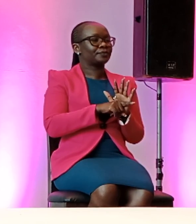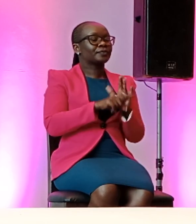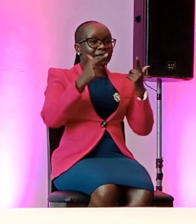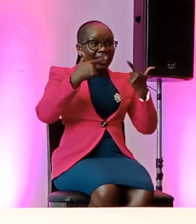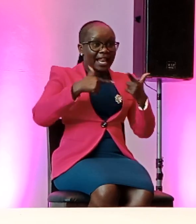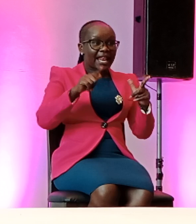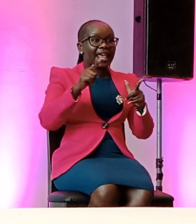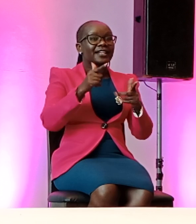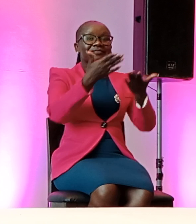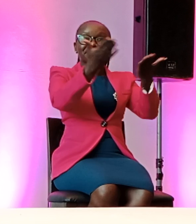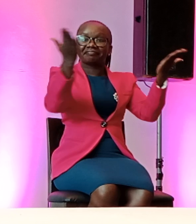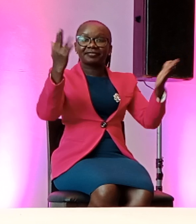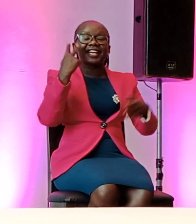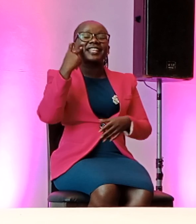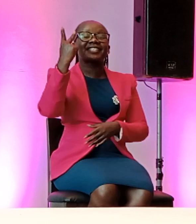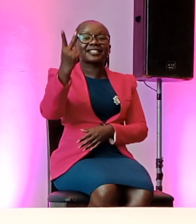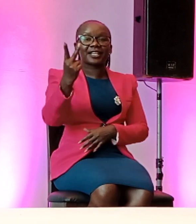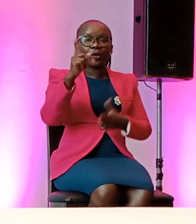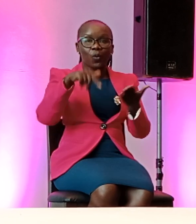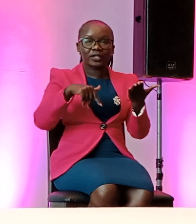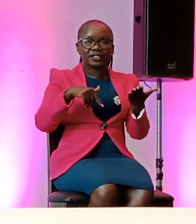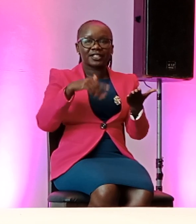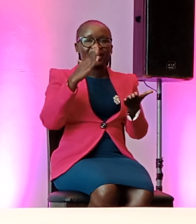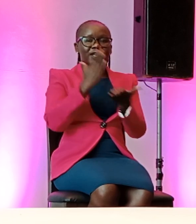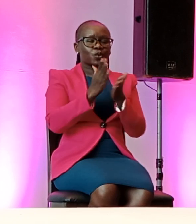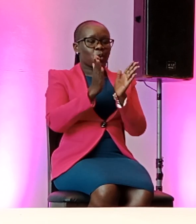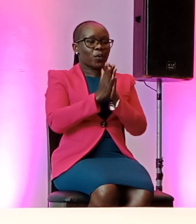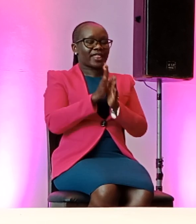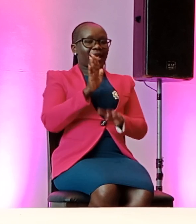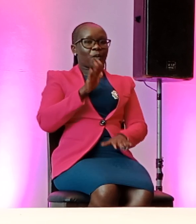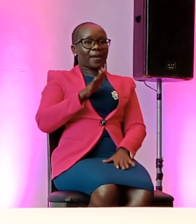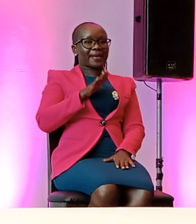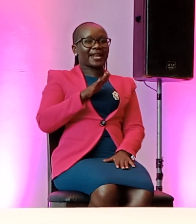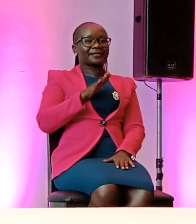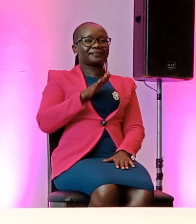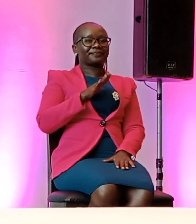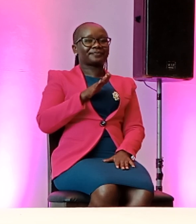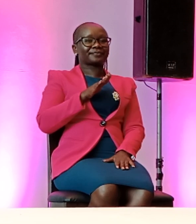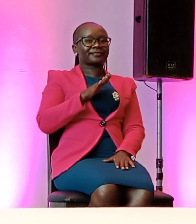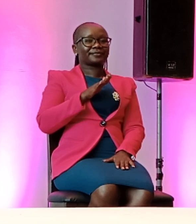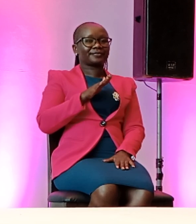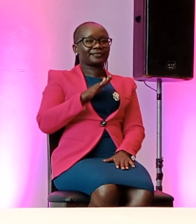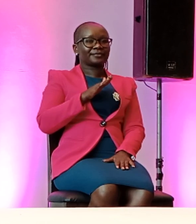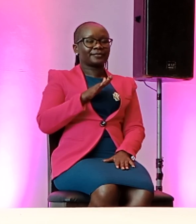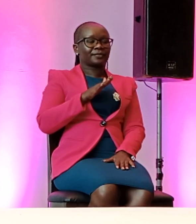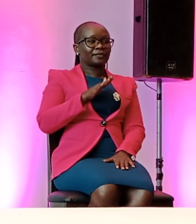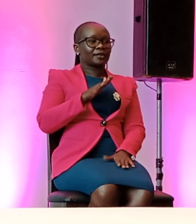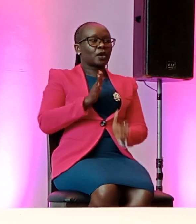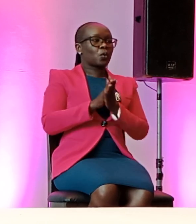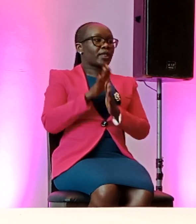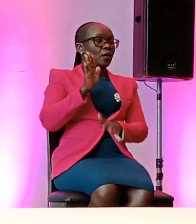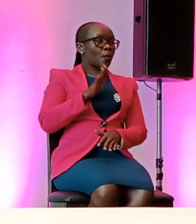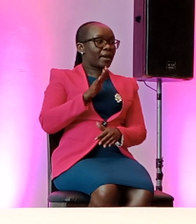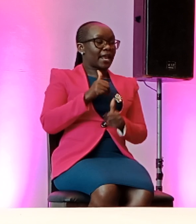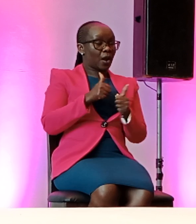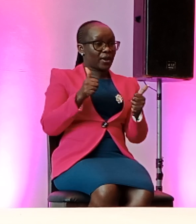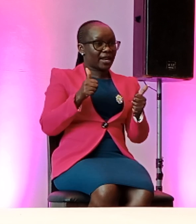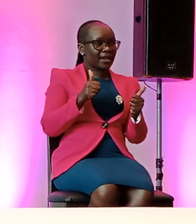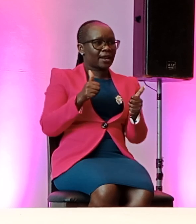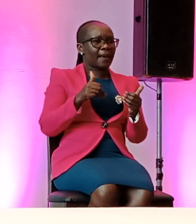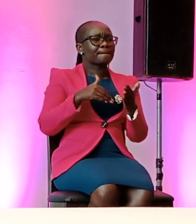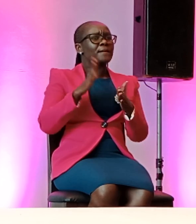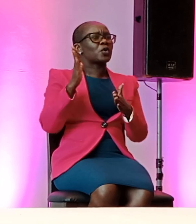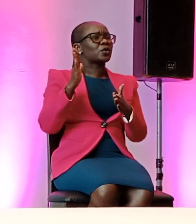Let them see that actually with women, we are safer. And some of us have